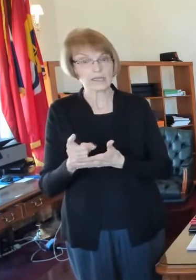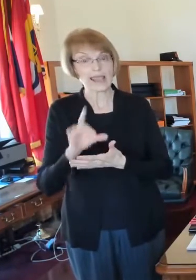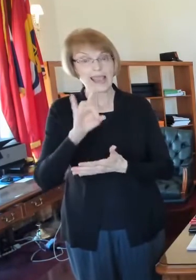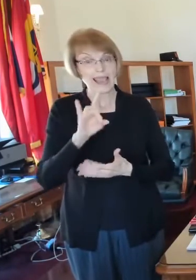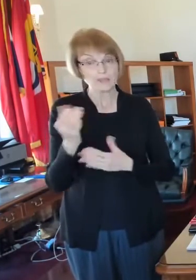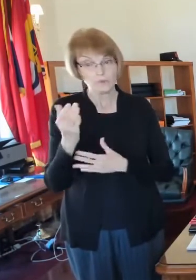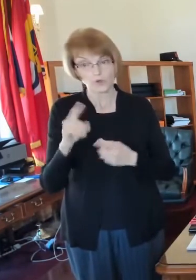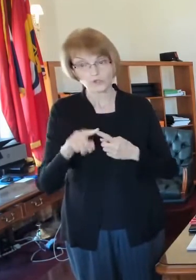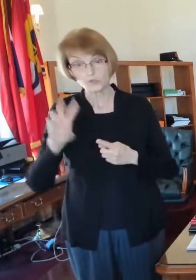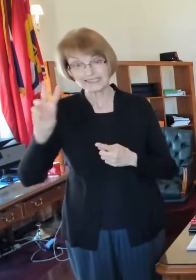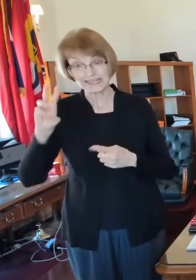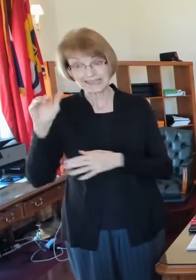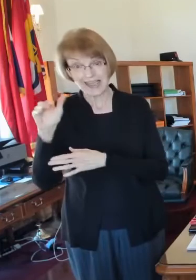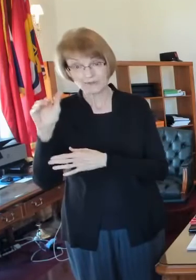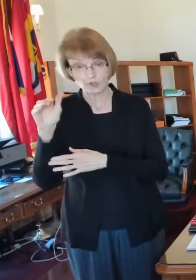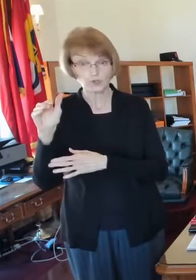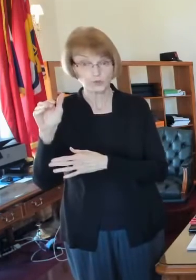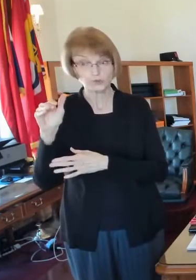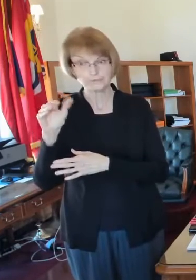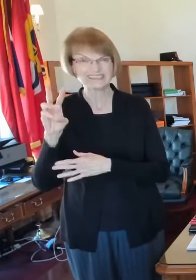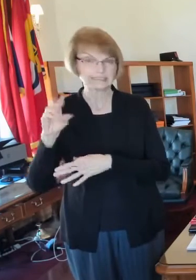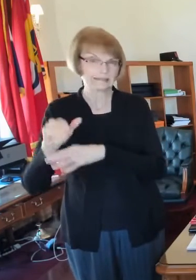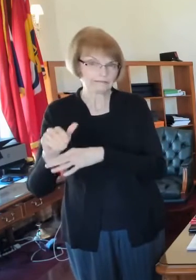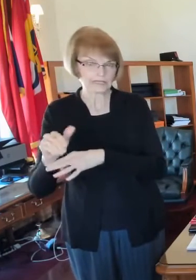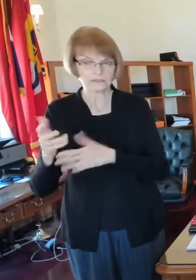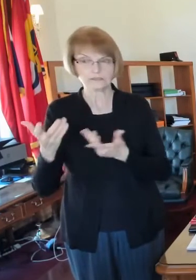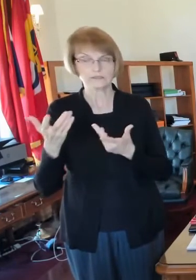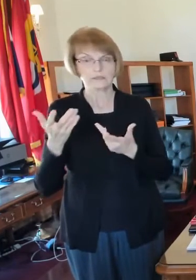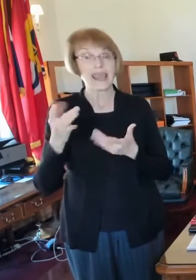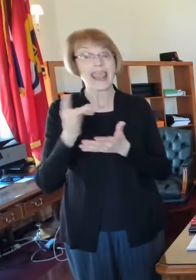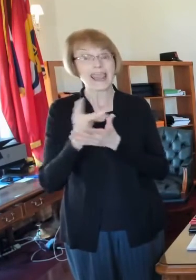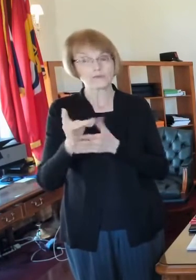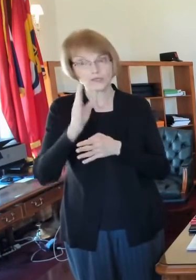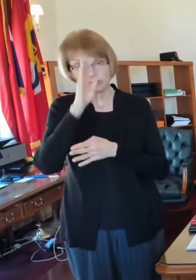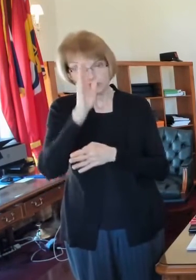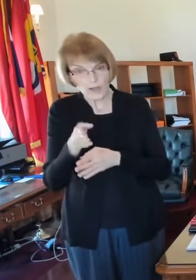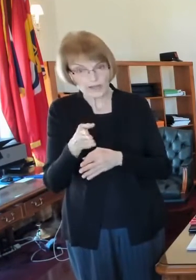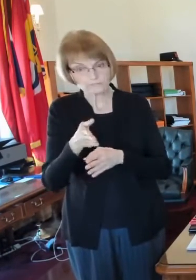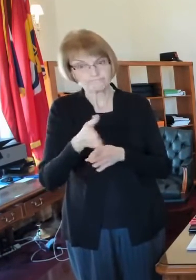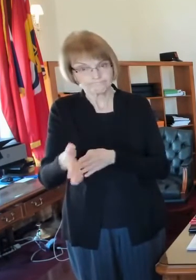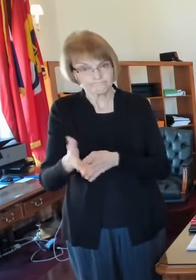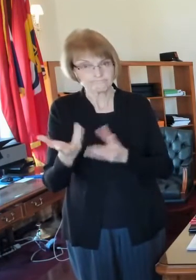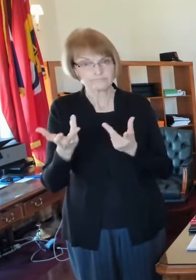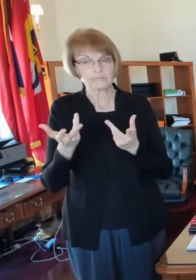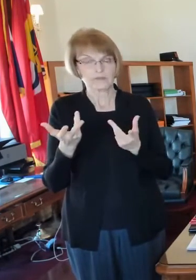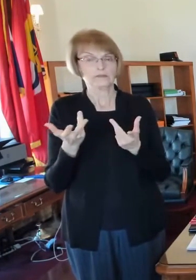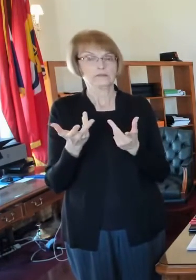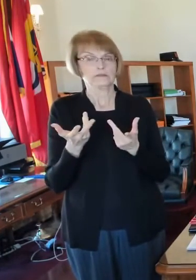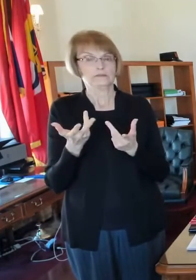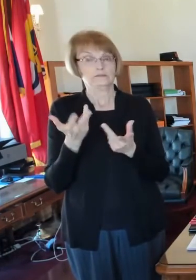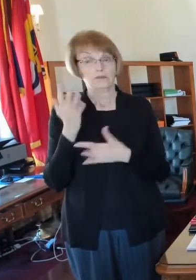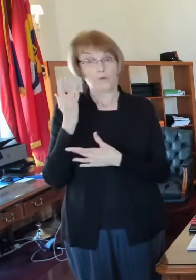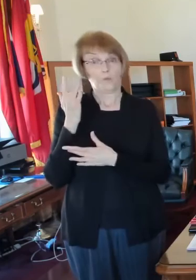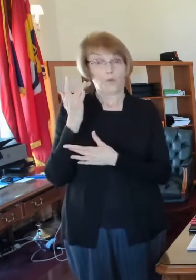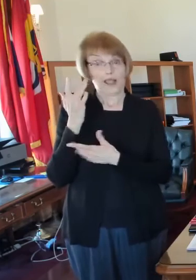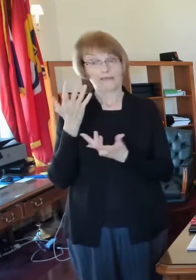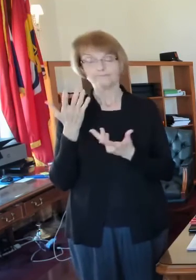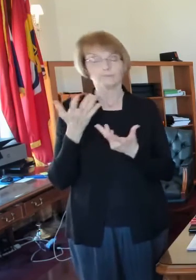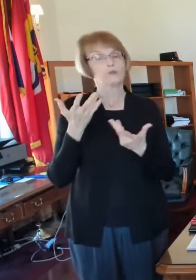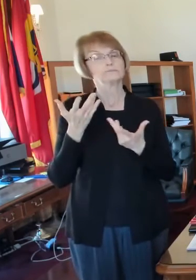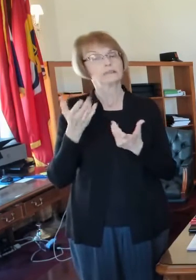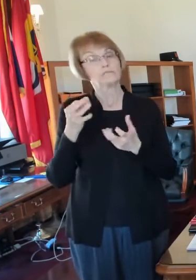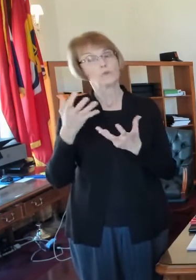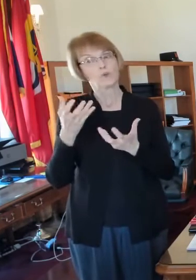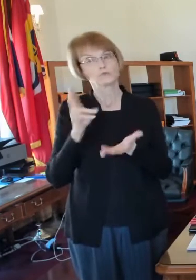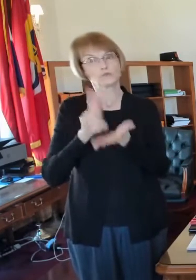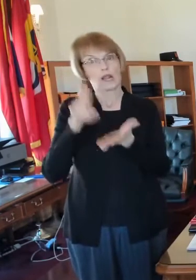to 6 in the afternoon, 6 in the evening for 8 weeks. So in order to sign up for